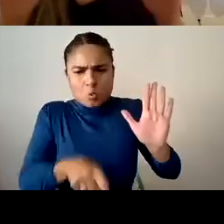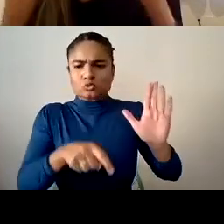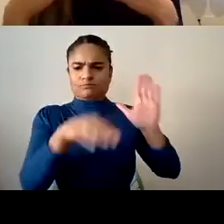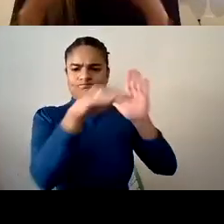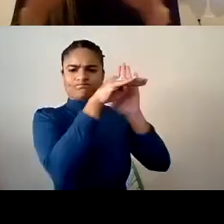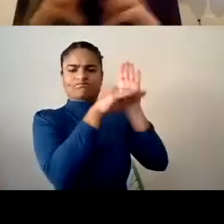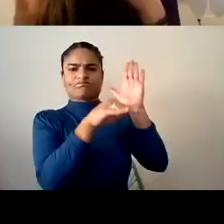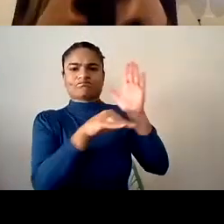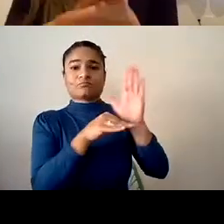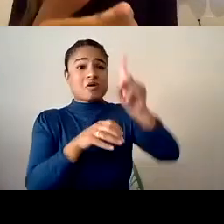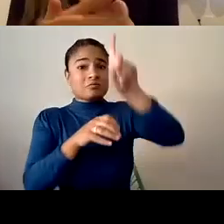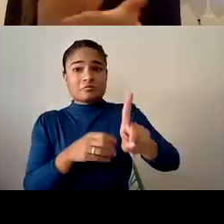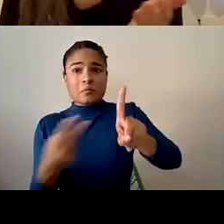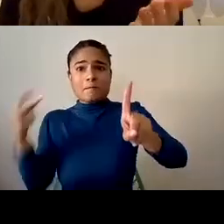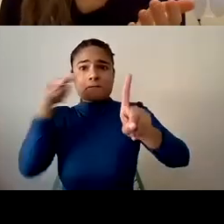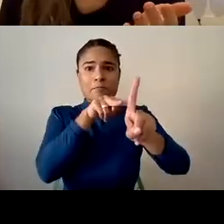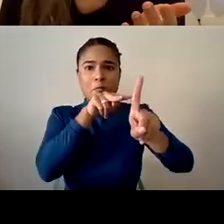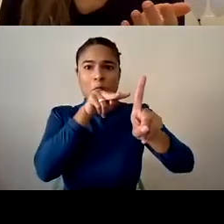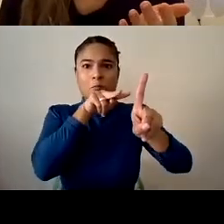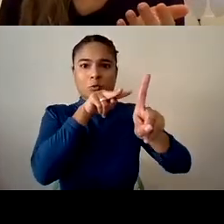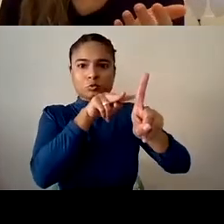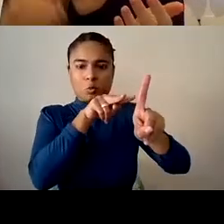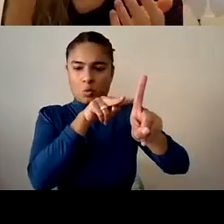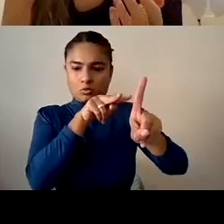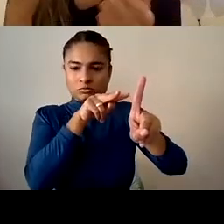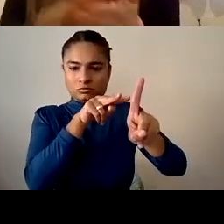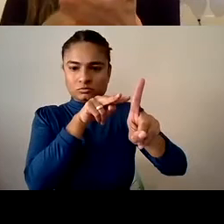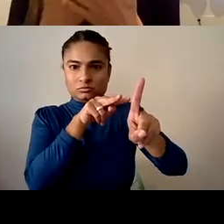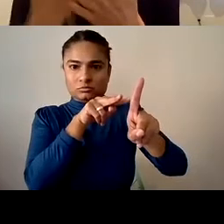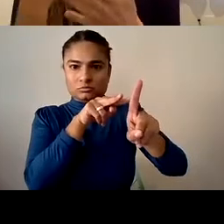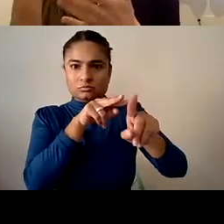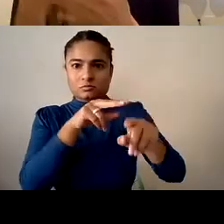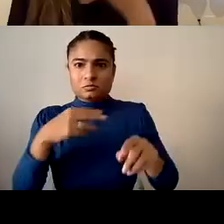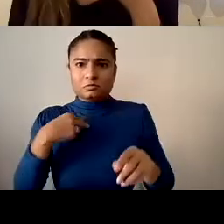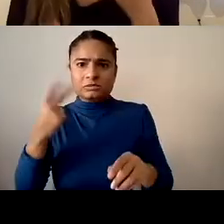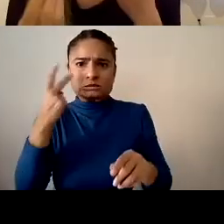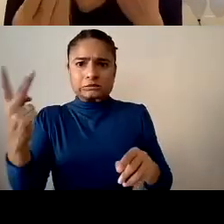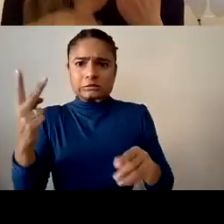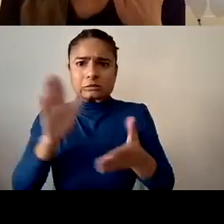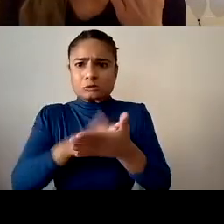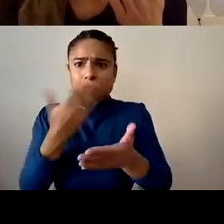screen? I can't see, but I just saw the interpreter